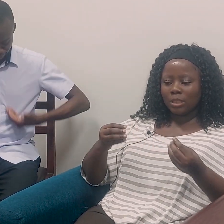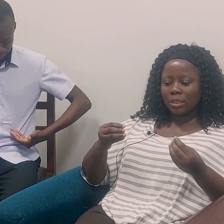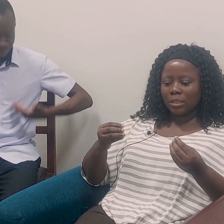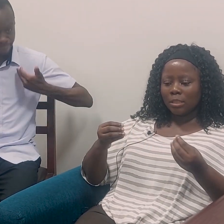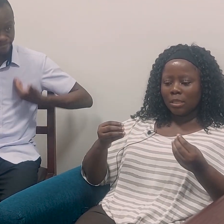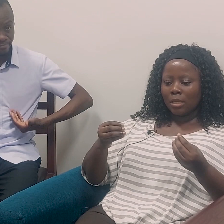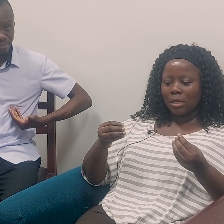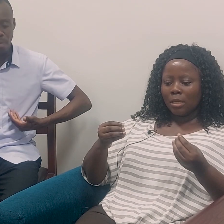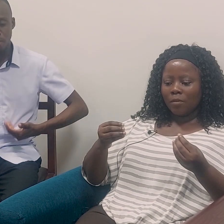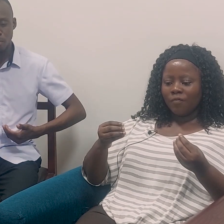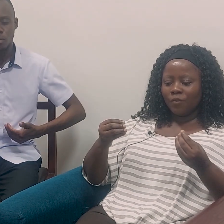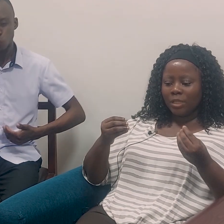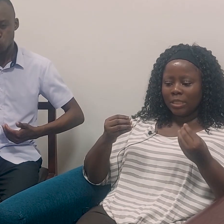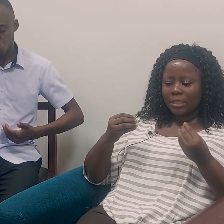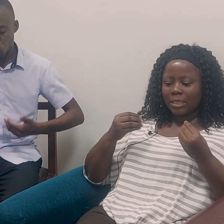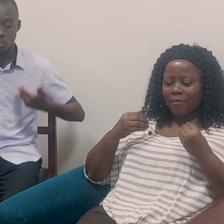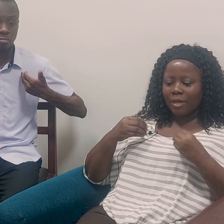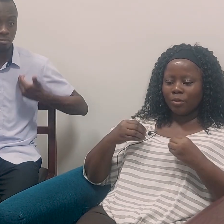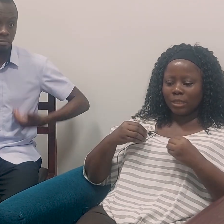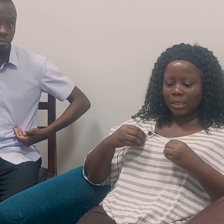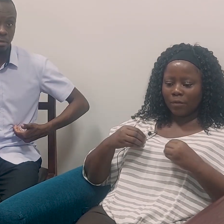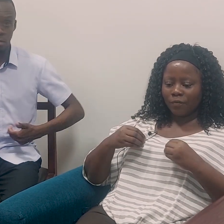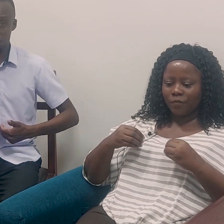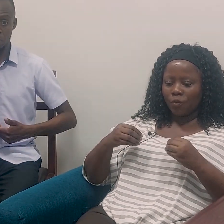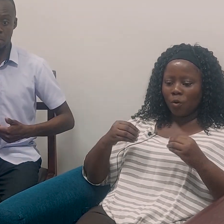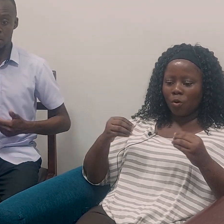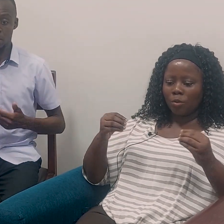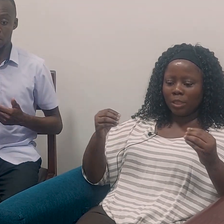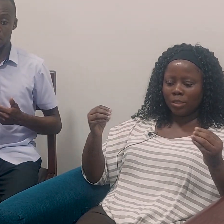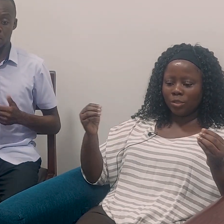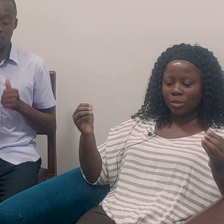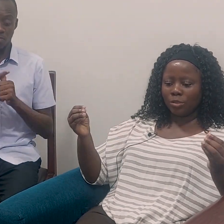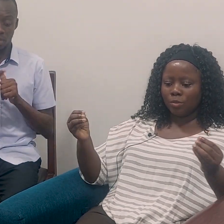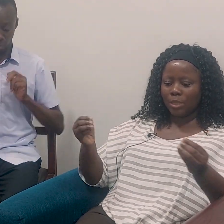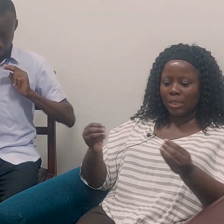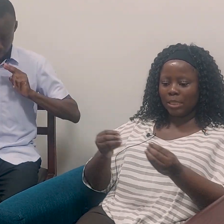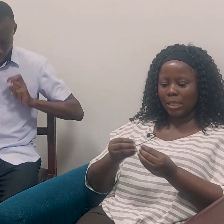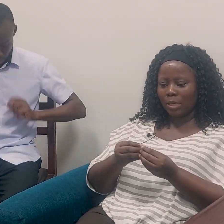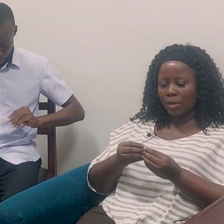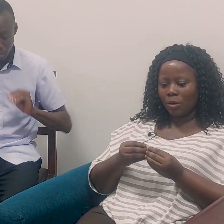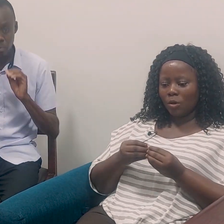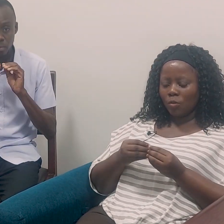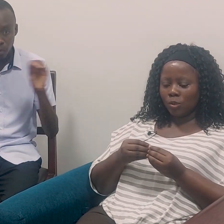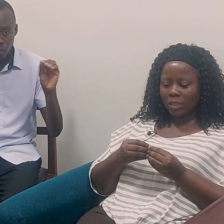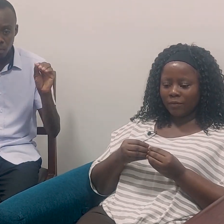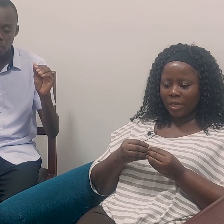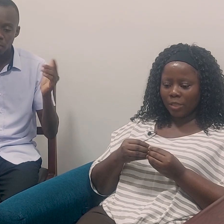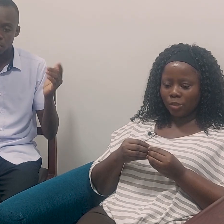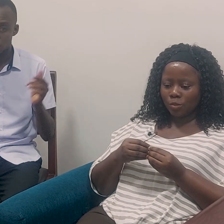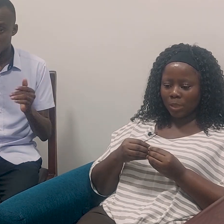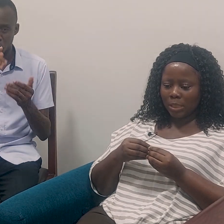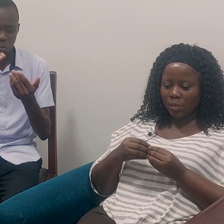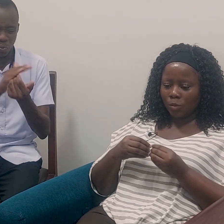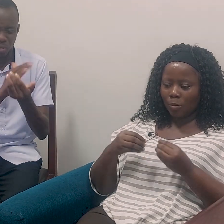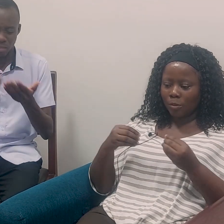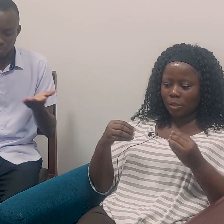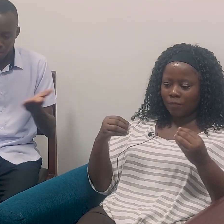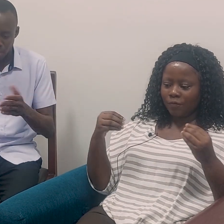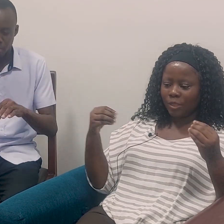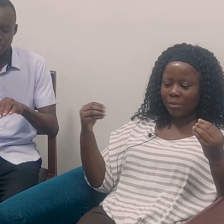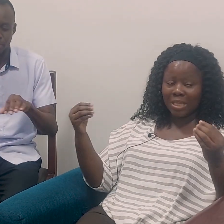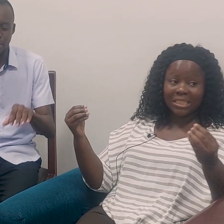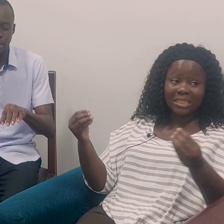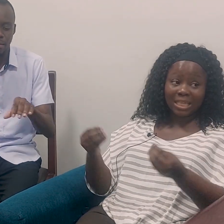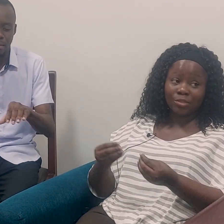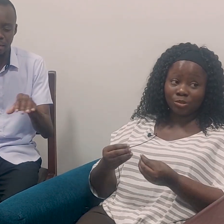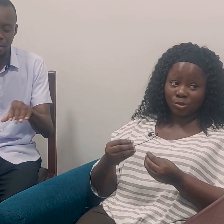don't fully discover yourself, all that you are doing in here would eventually not